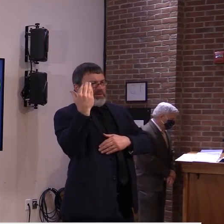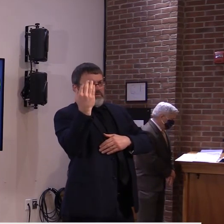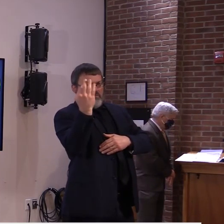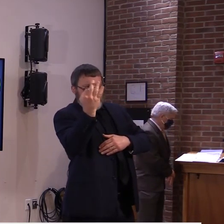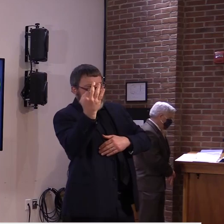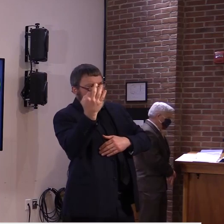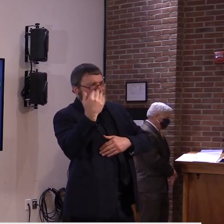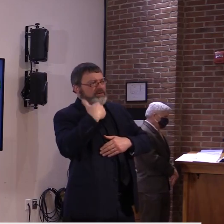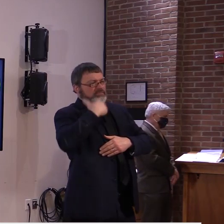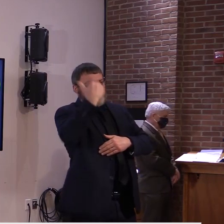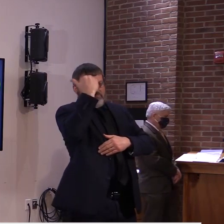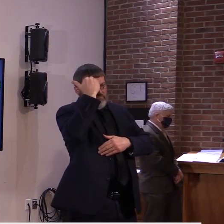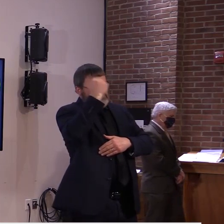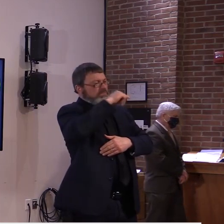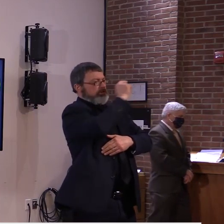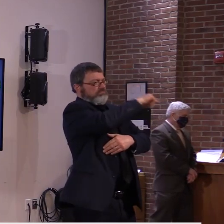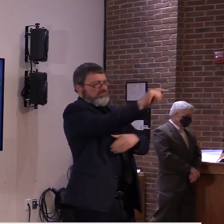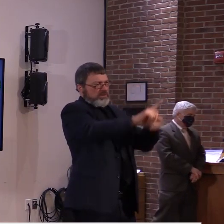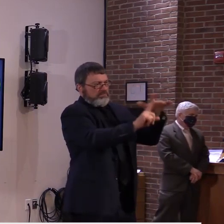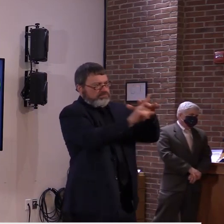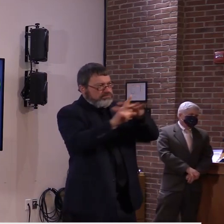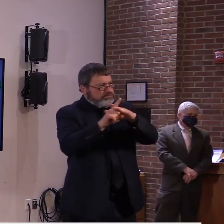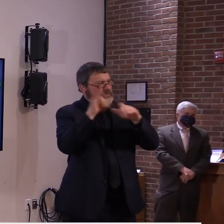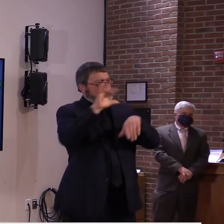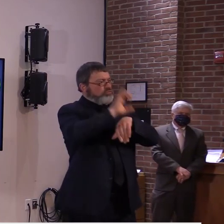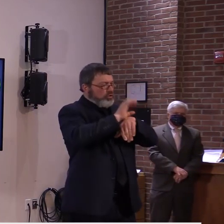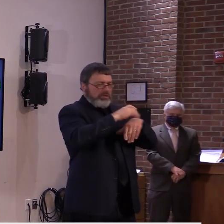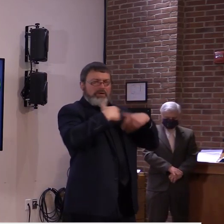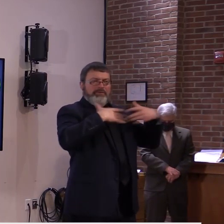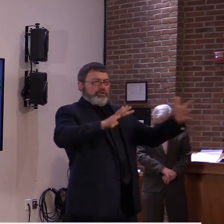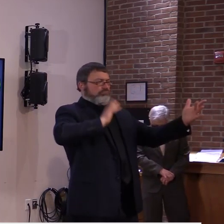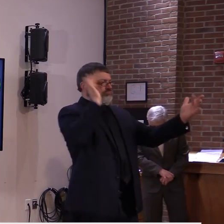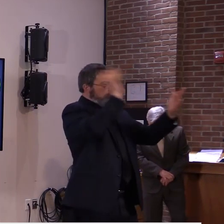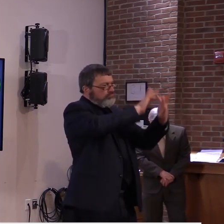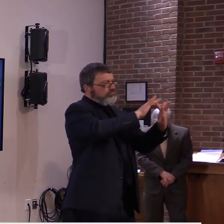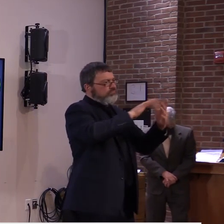I think I gave the resolution at the last press conference.